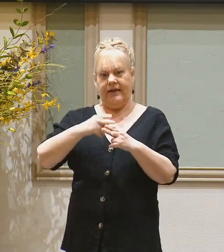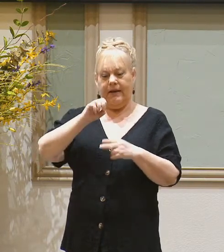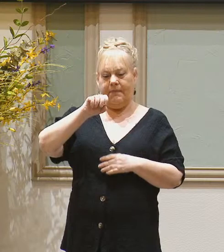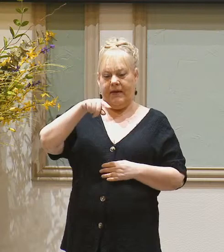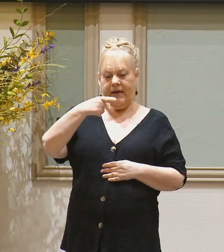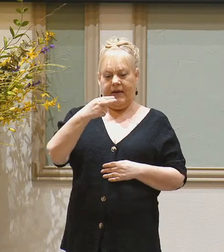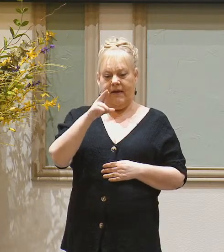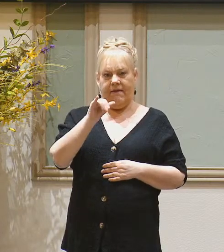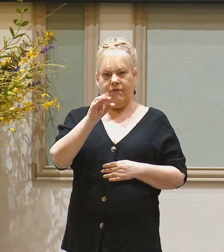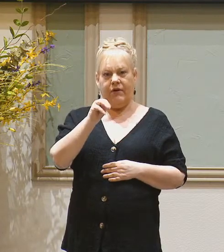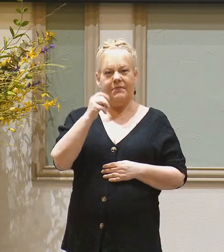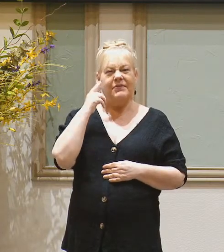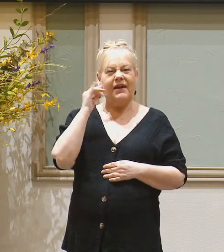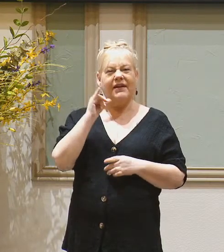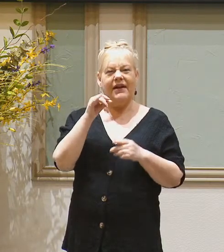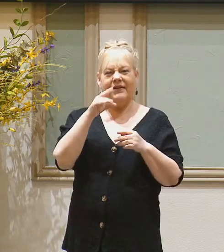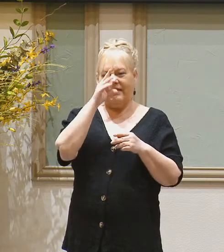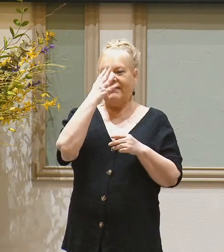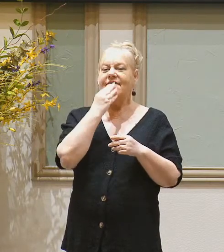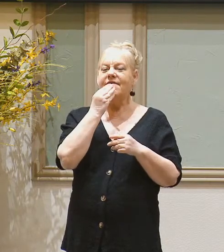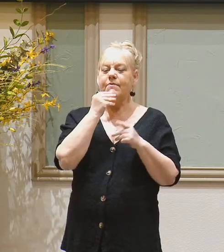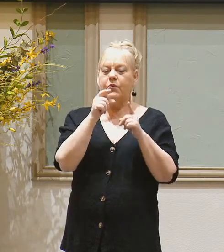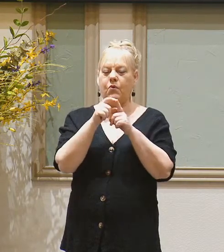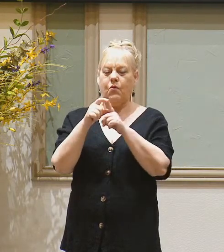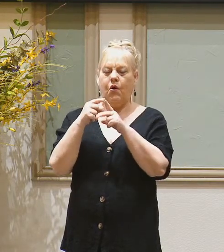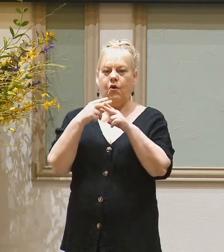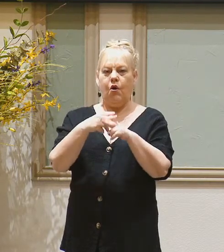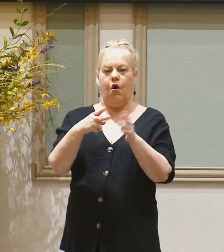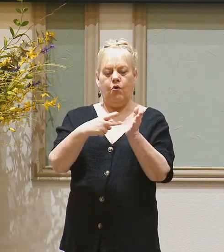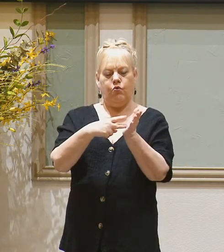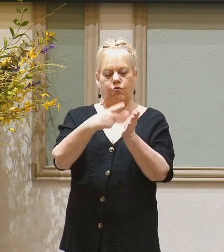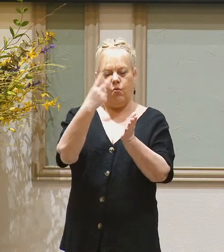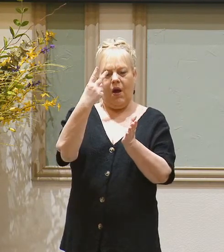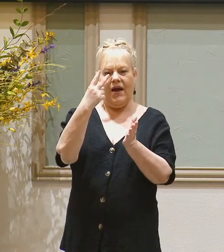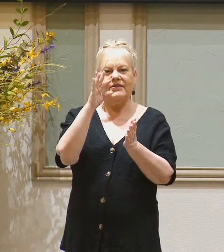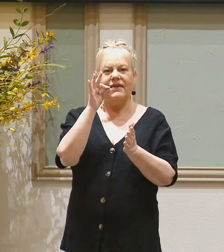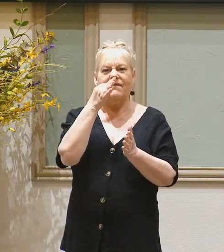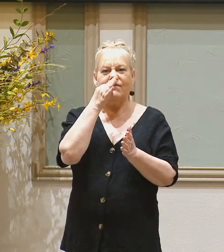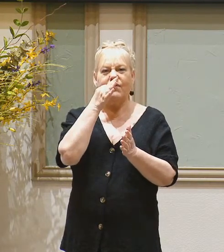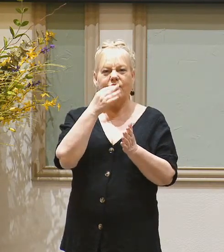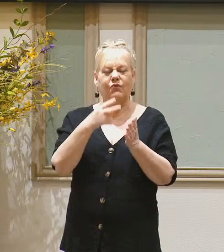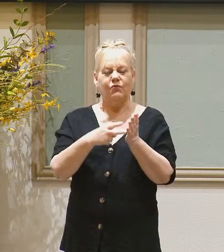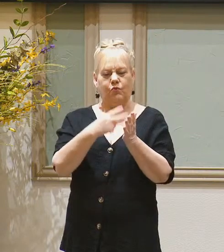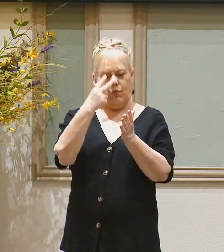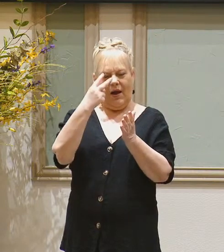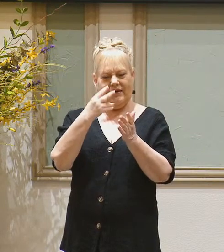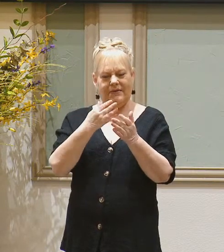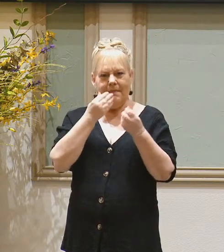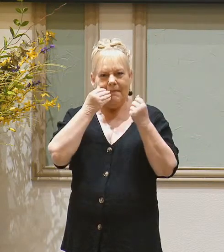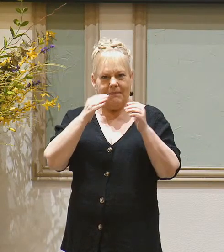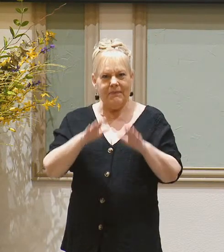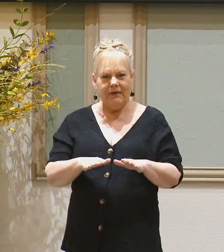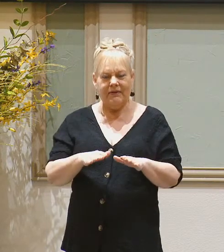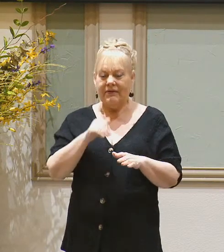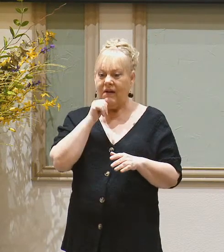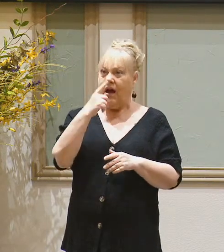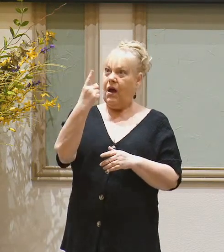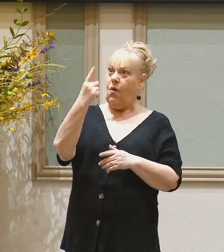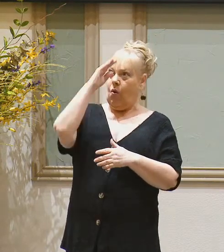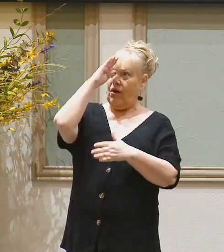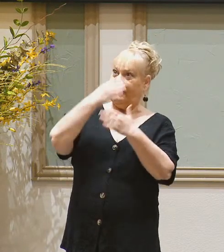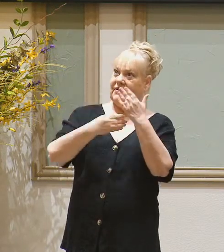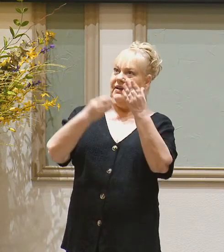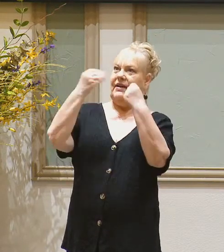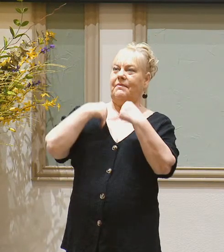sounds like the Hebrew word meaning twice fruitful. Joseph says, "God has given me not just one son, but 2